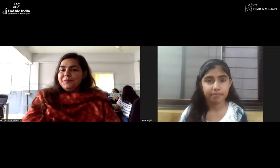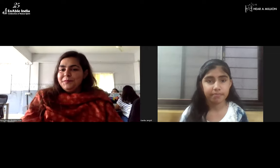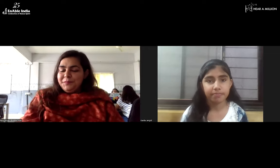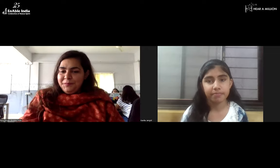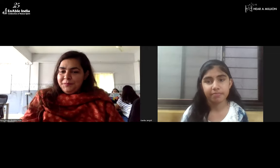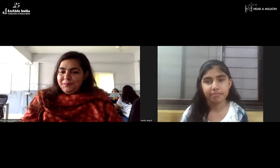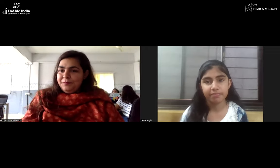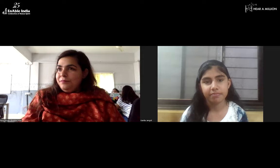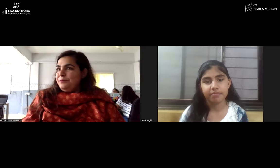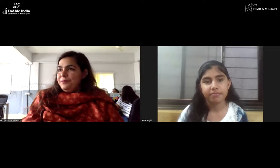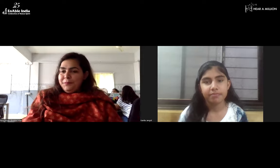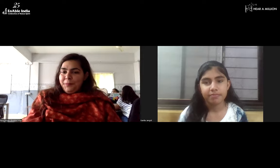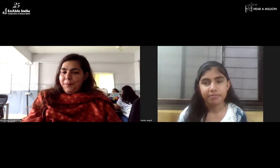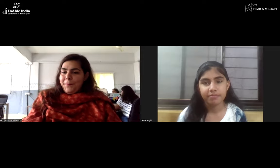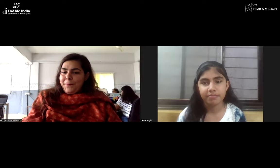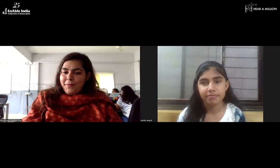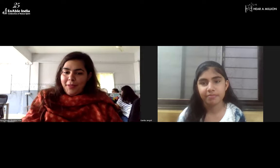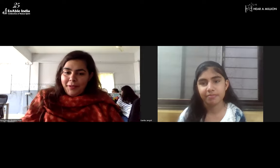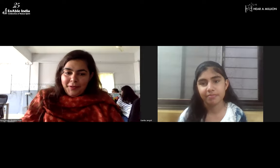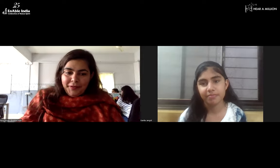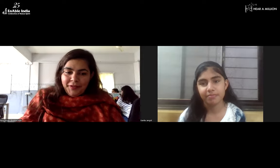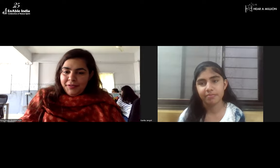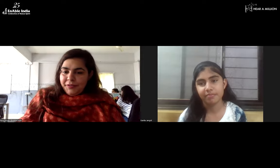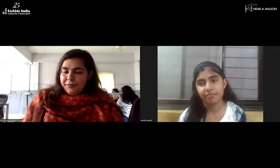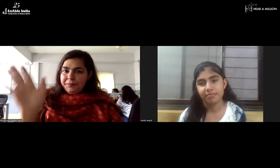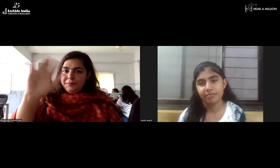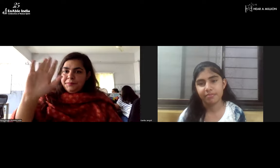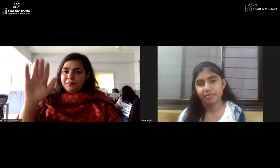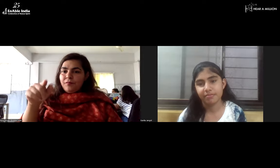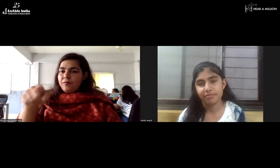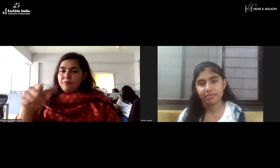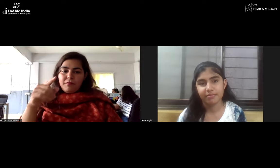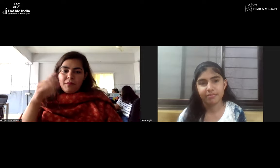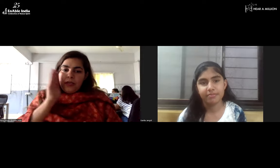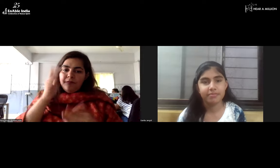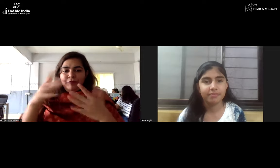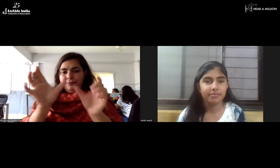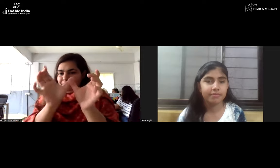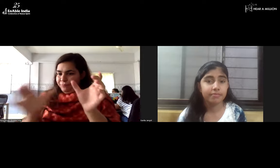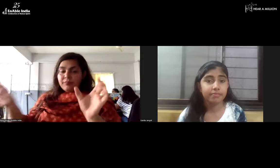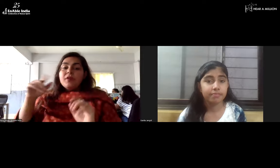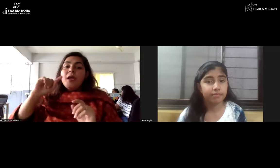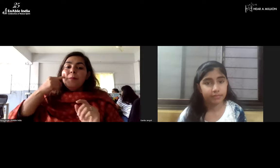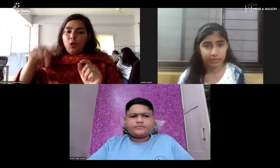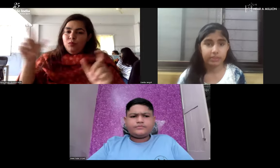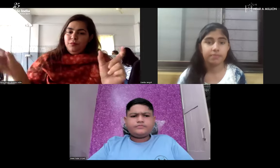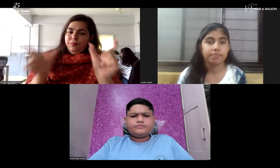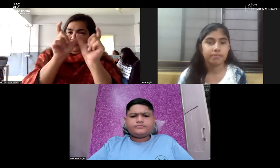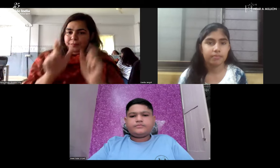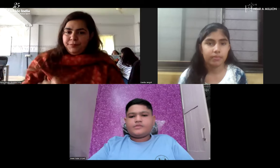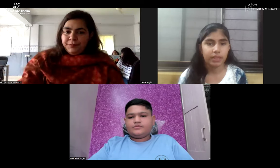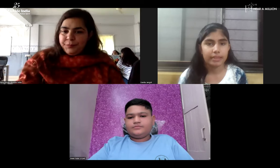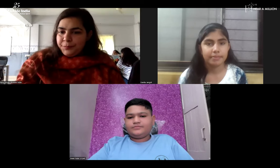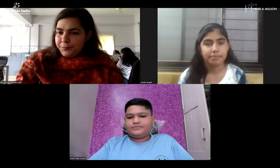they always employ hearing people, but what about deaf people? So they must employ and be open to employability to deaf